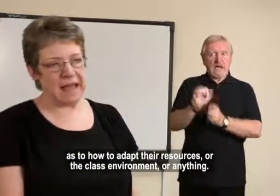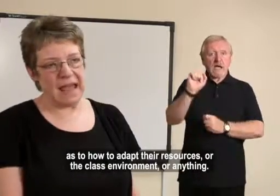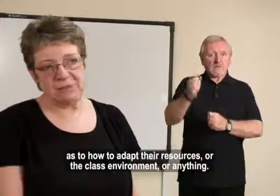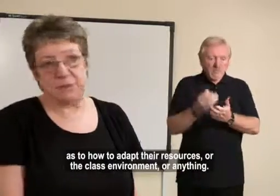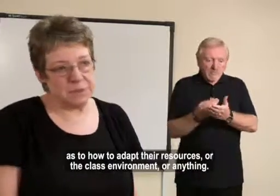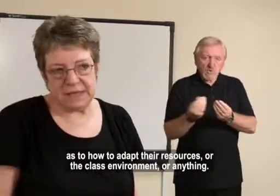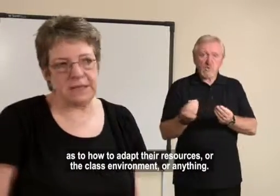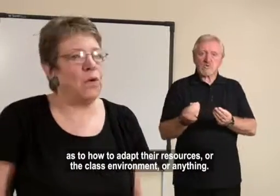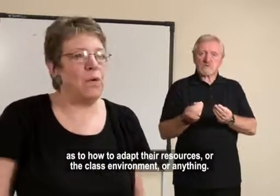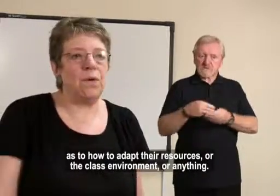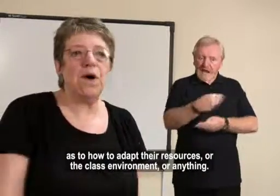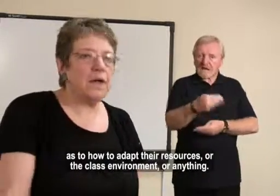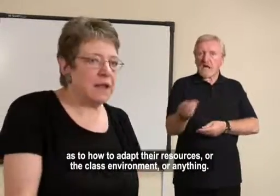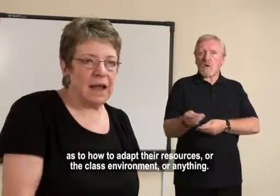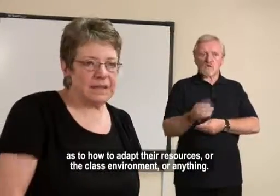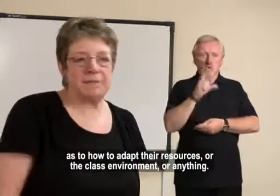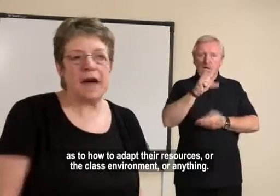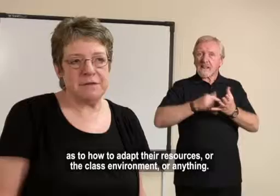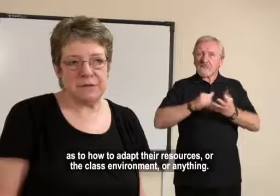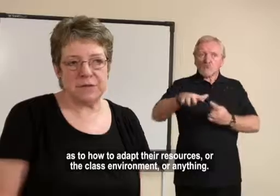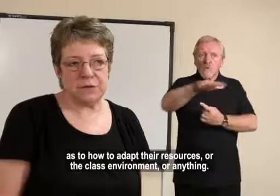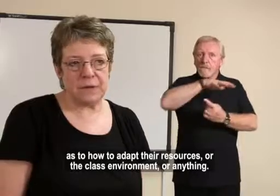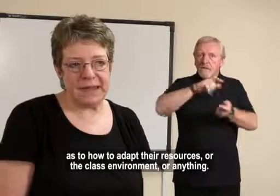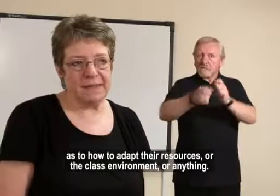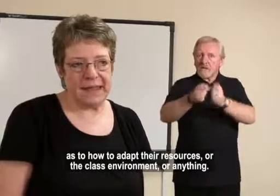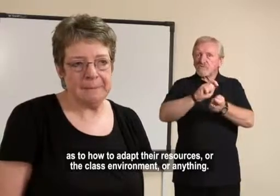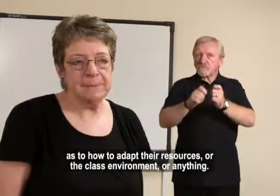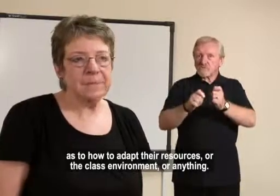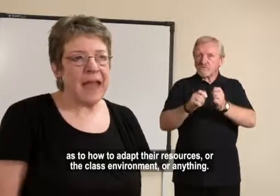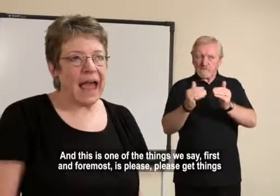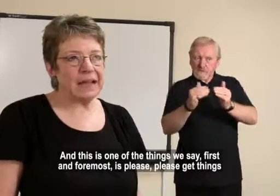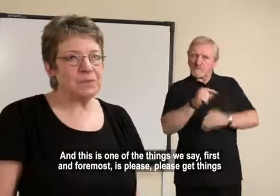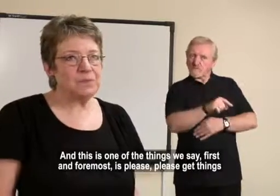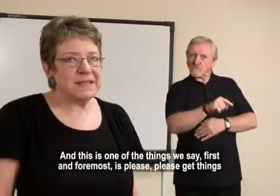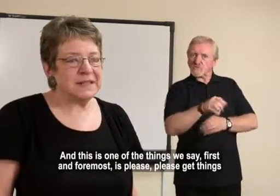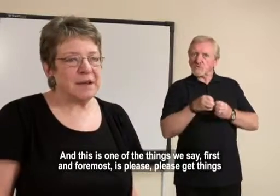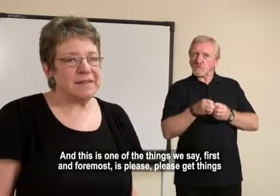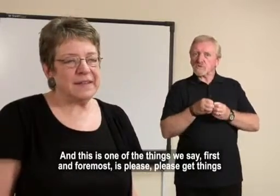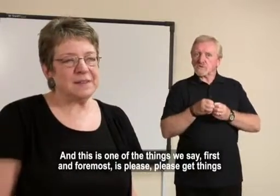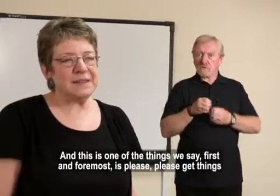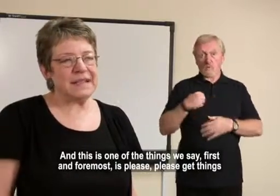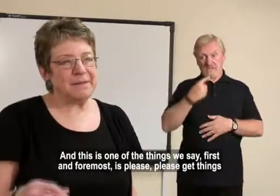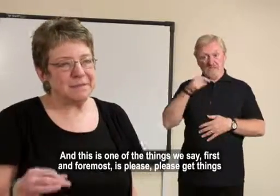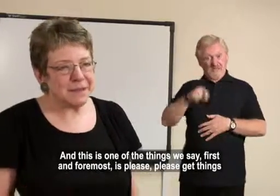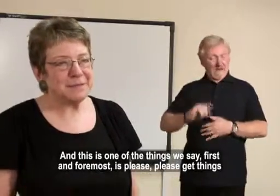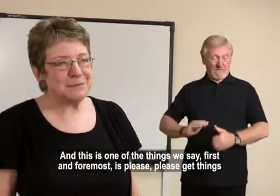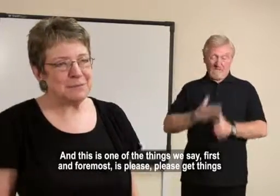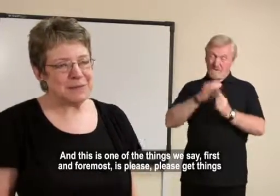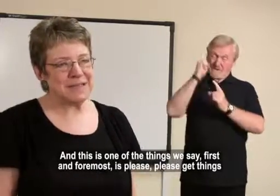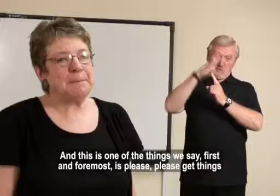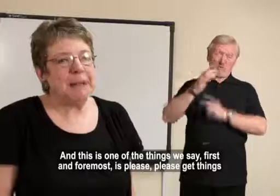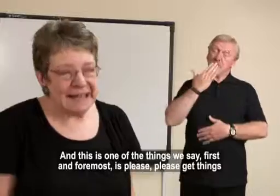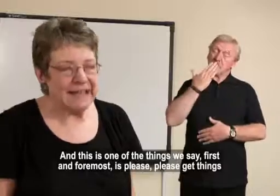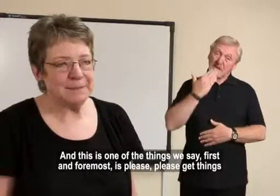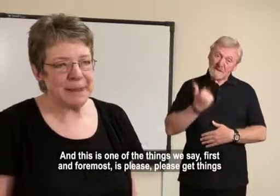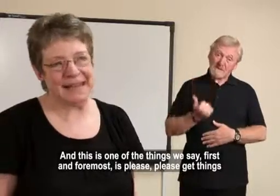adapt their resources or the class environment or anything. And this is one of the things we say first and